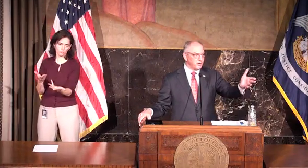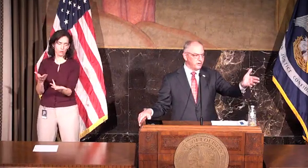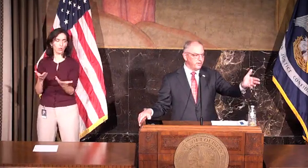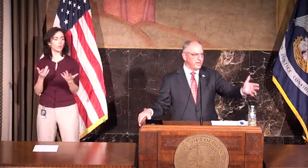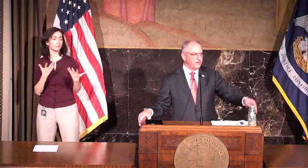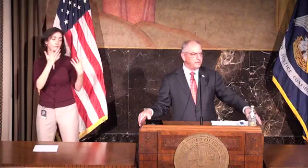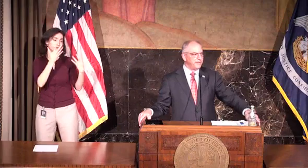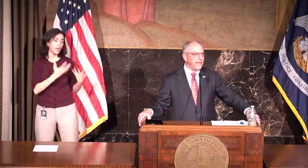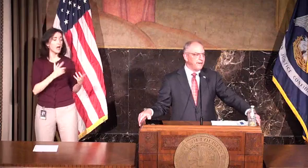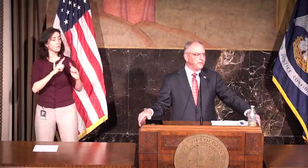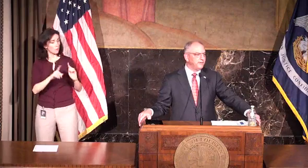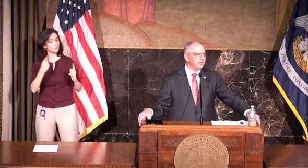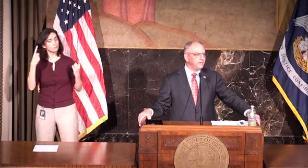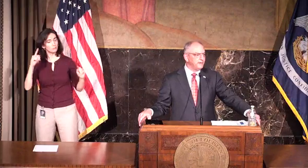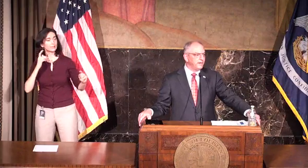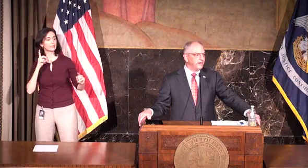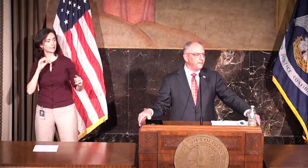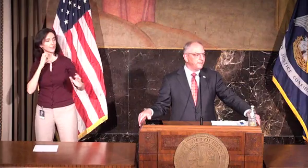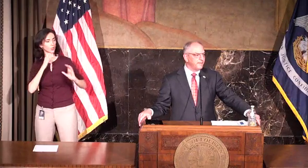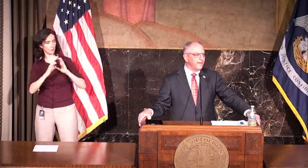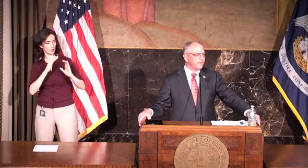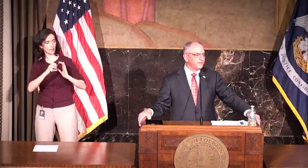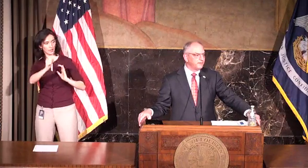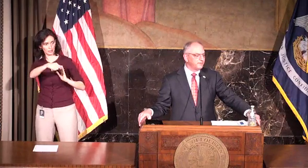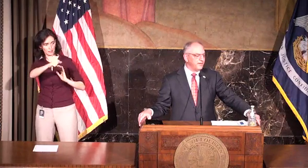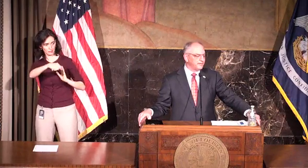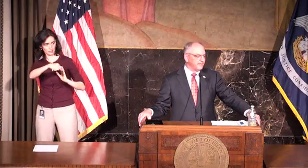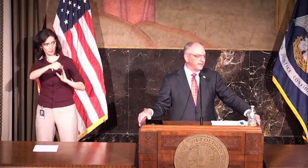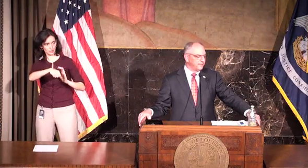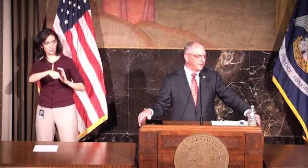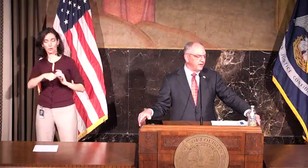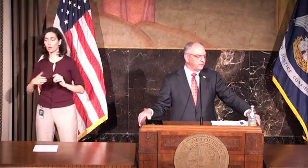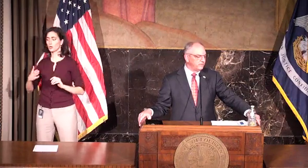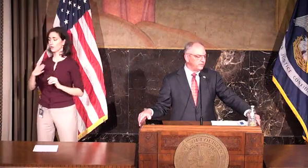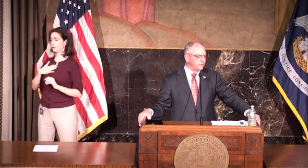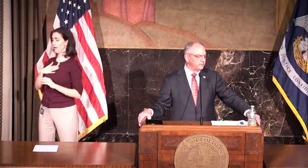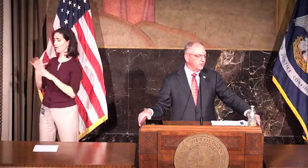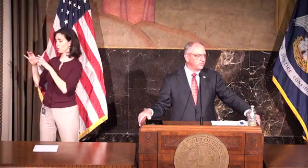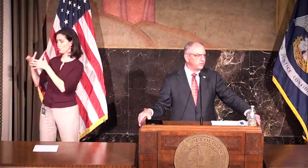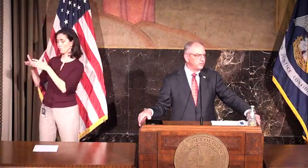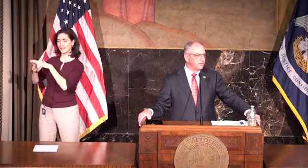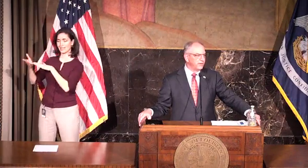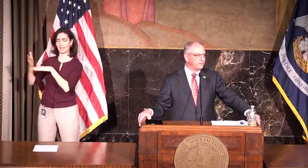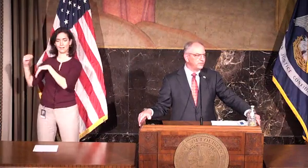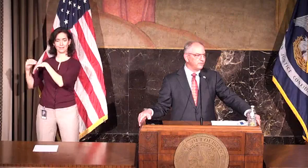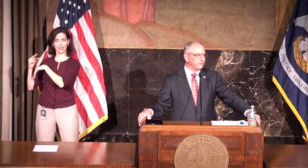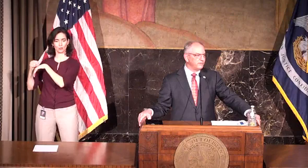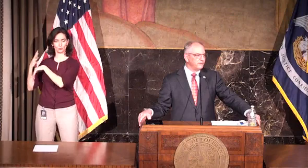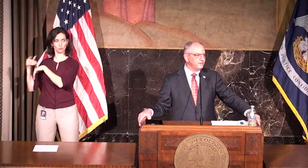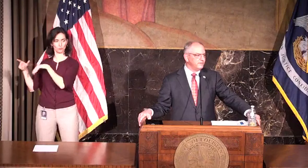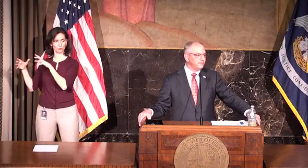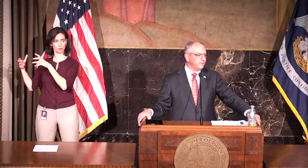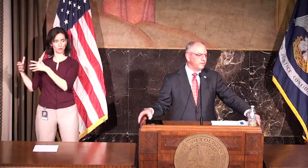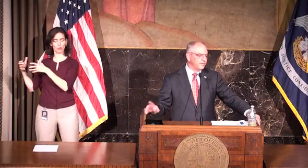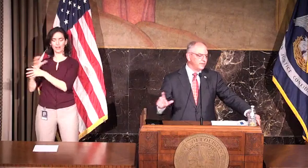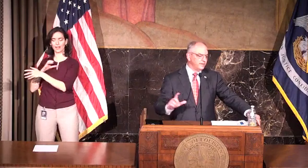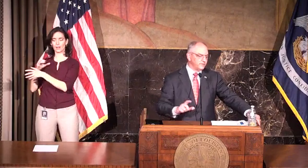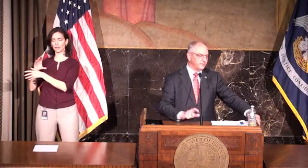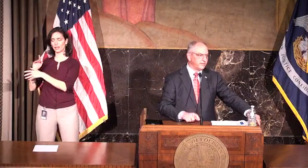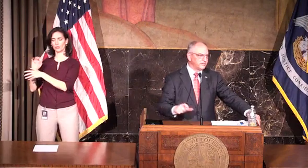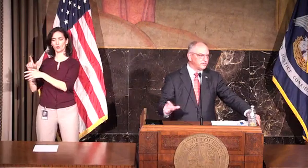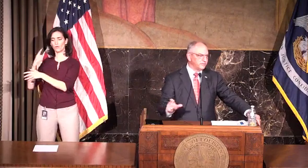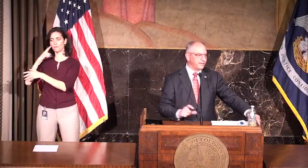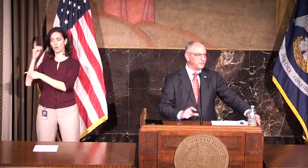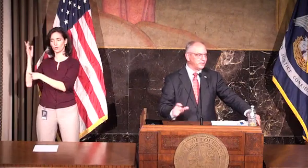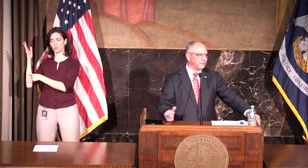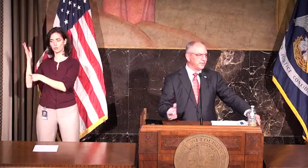the communication did happen after my executive counsel spoke to counsel for the